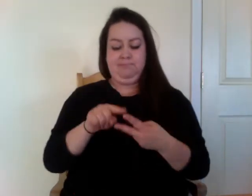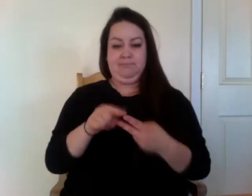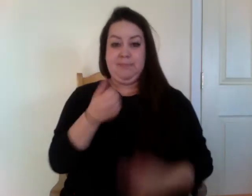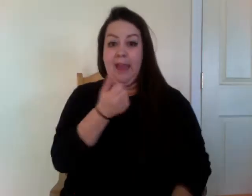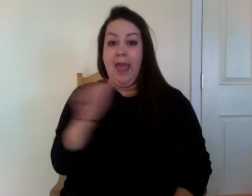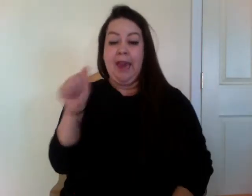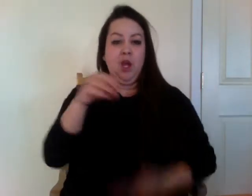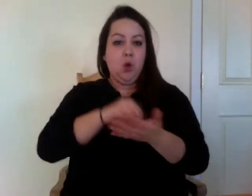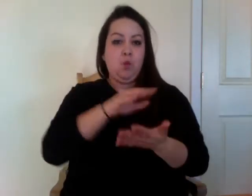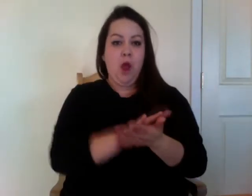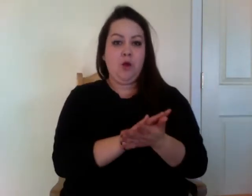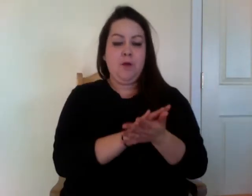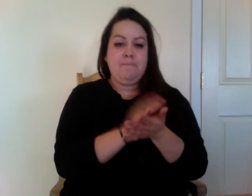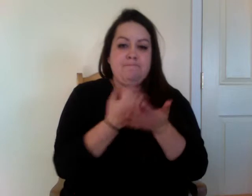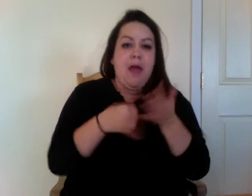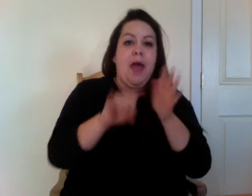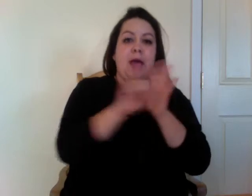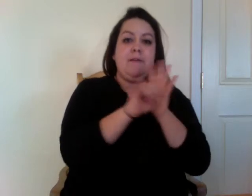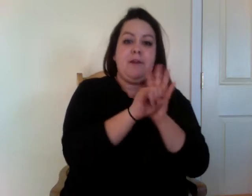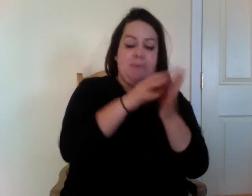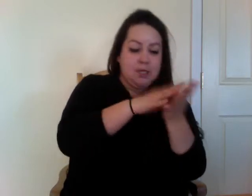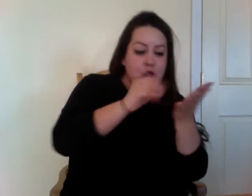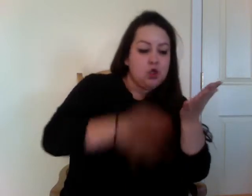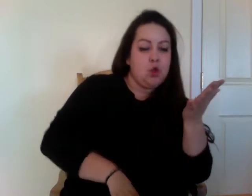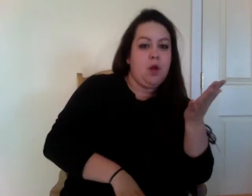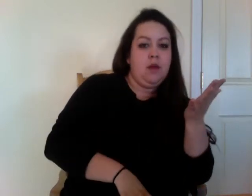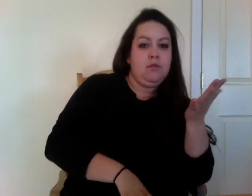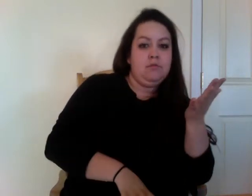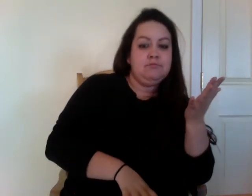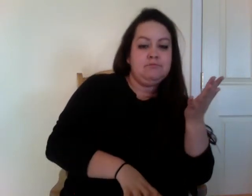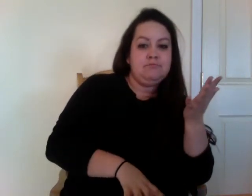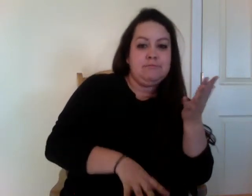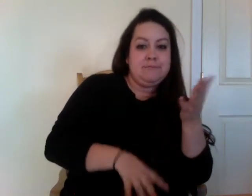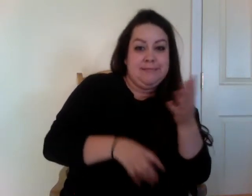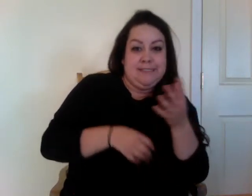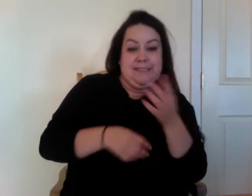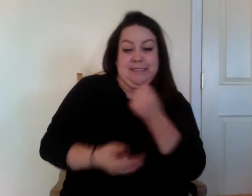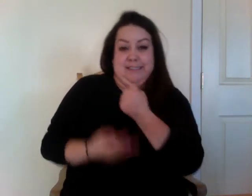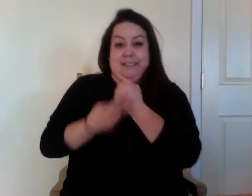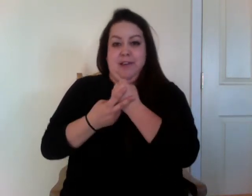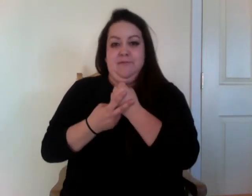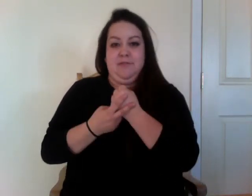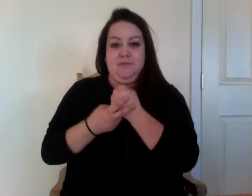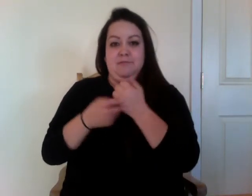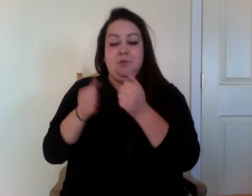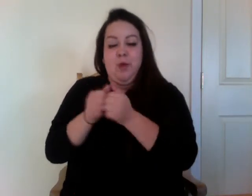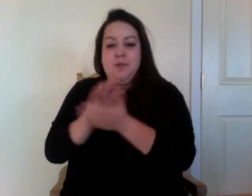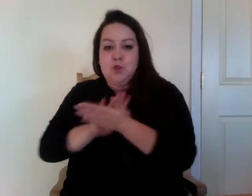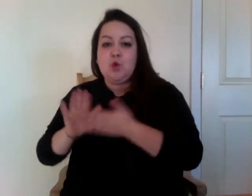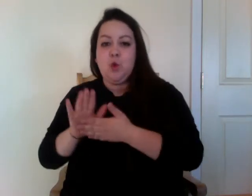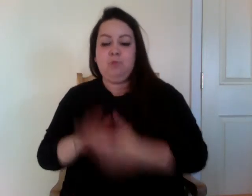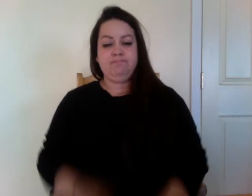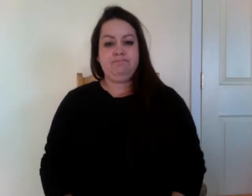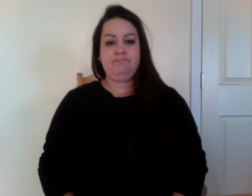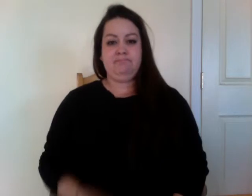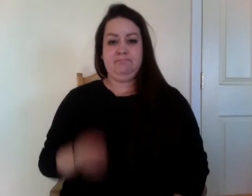students that is maintained by the institution in any medium. There are exceptions to records that are maintained by